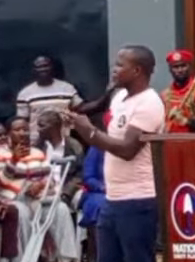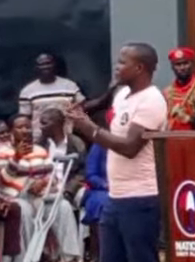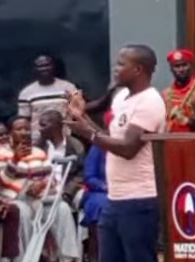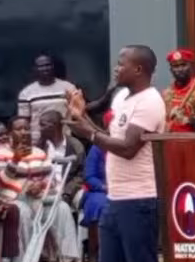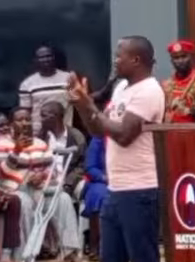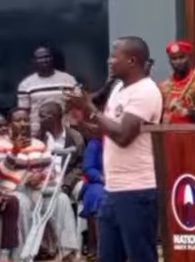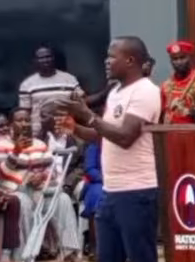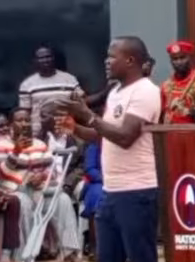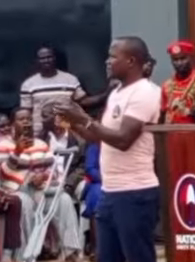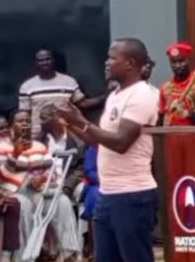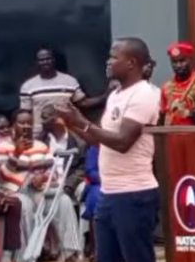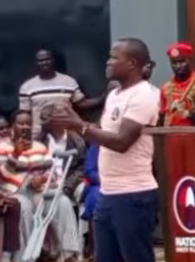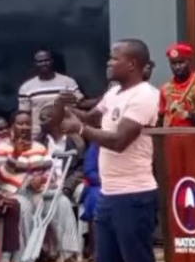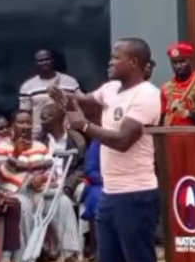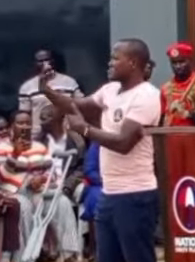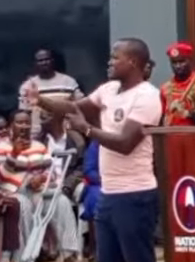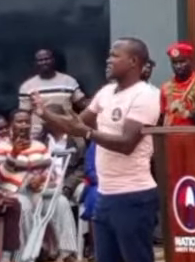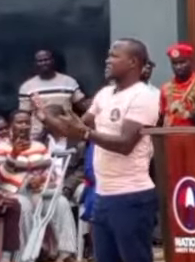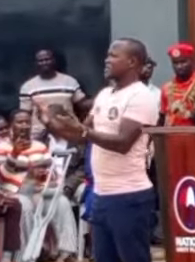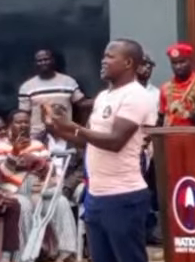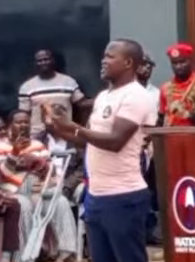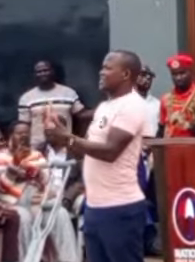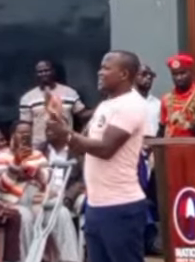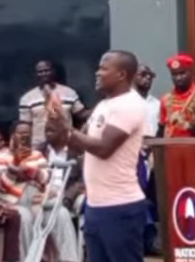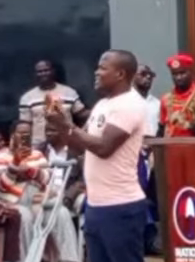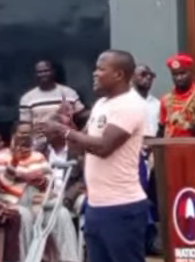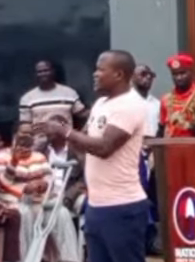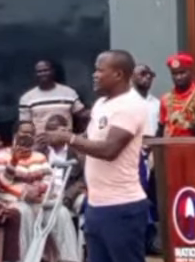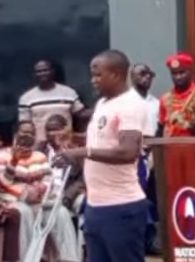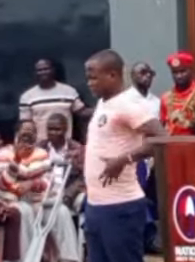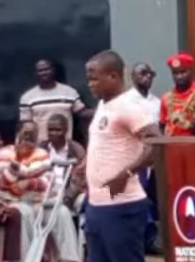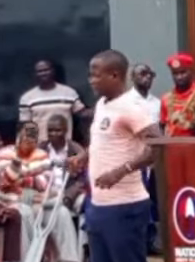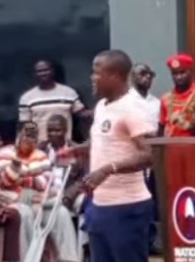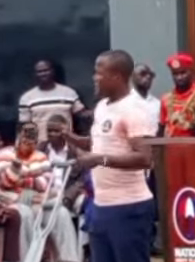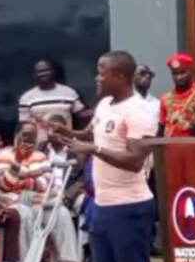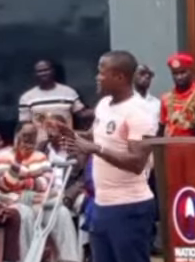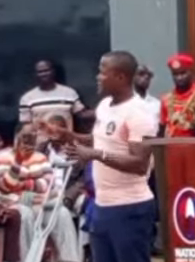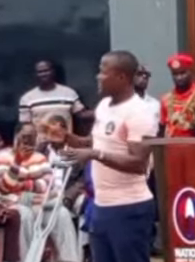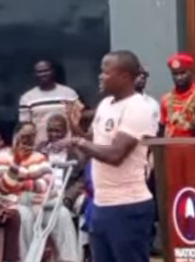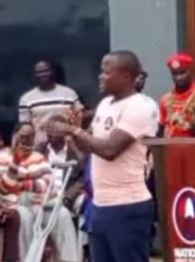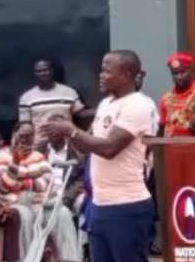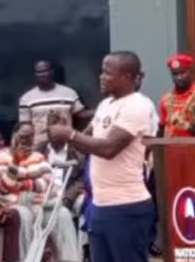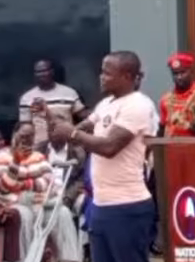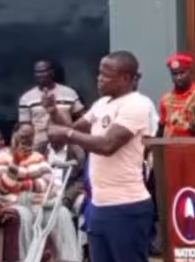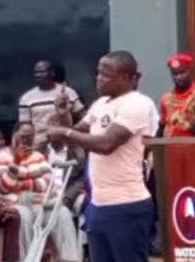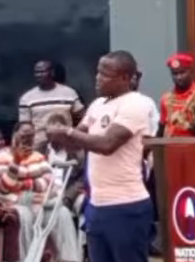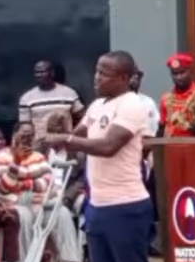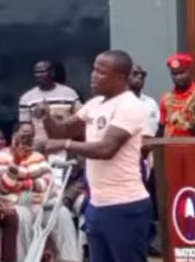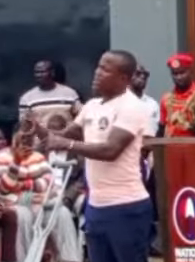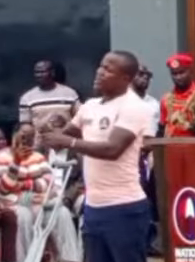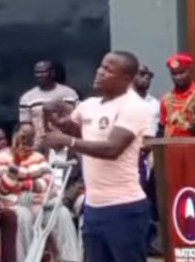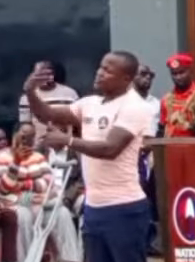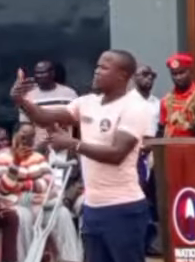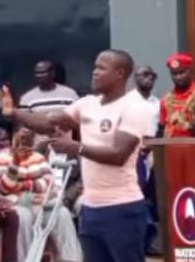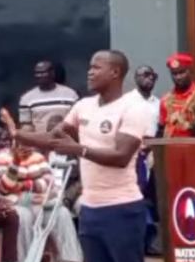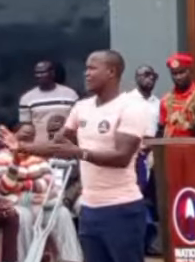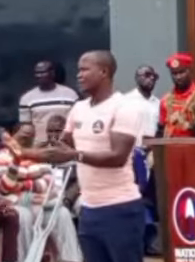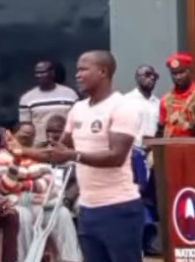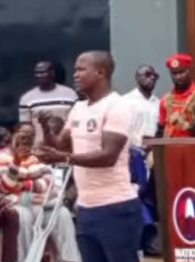ekiseera ekigere, abalala oluberera. Ffenna tutambuliddeko ku migo, abamu ekiseera ekigere, abalala oluberera. Bangi ku